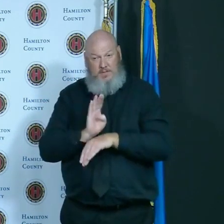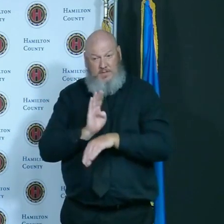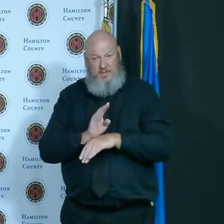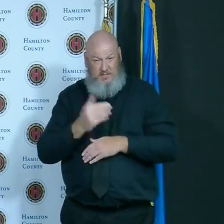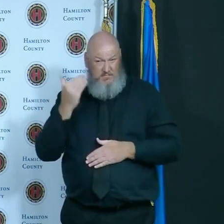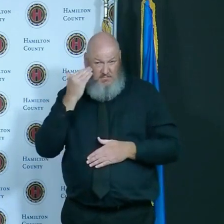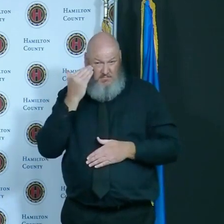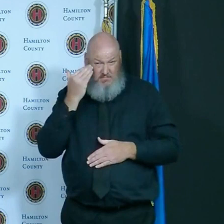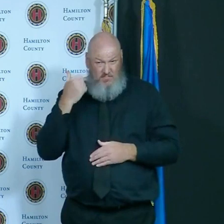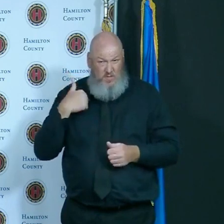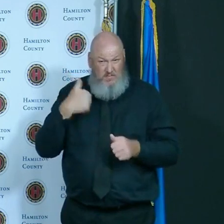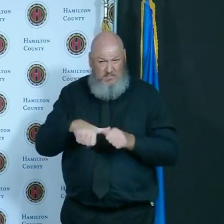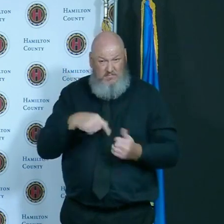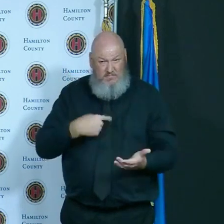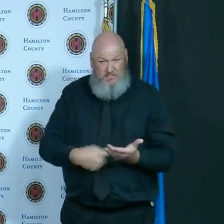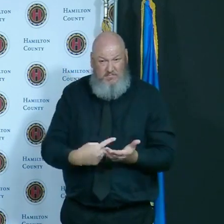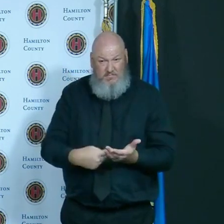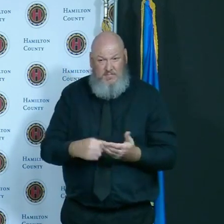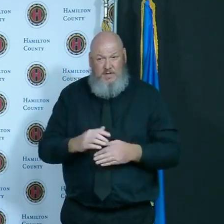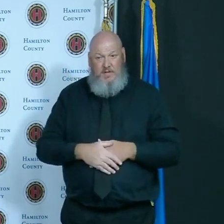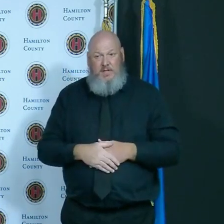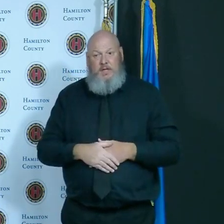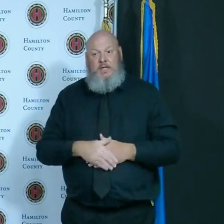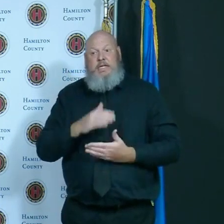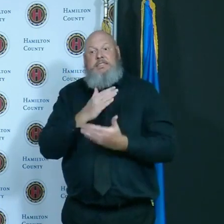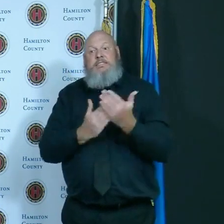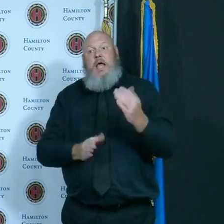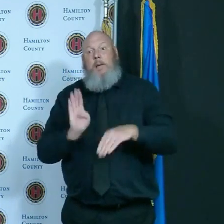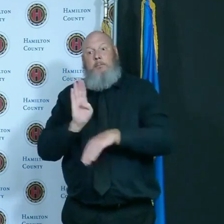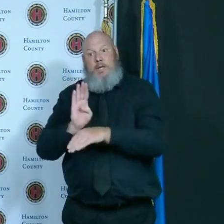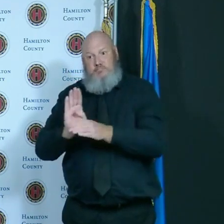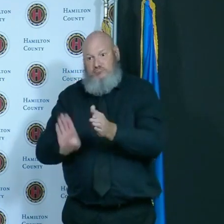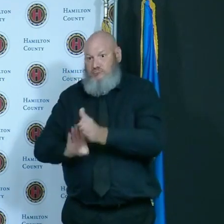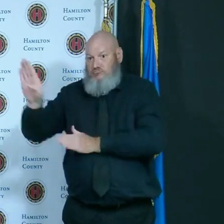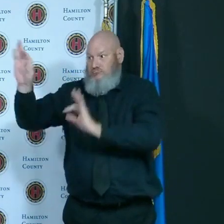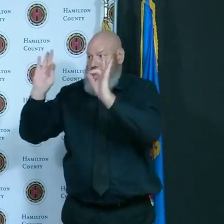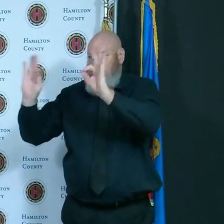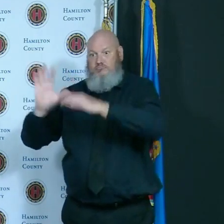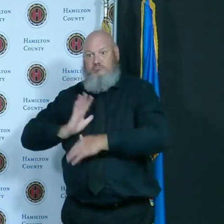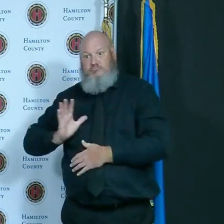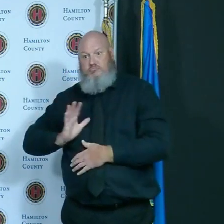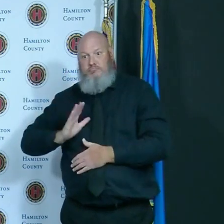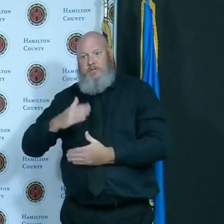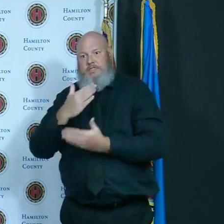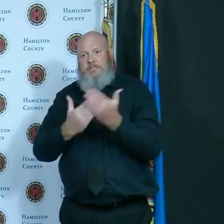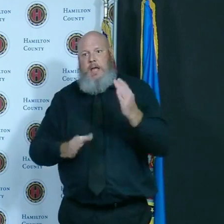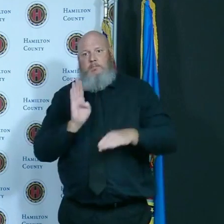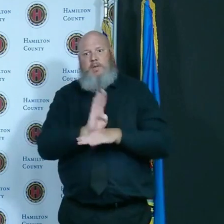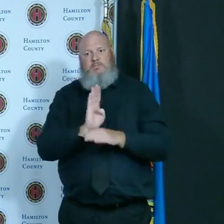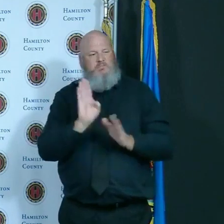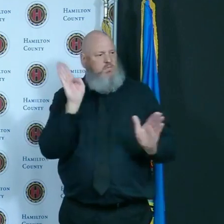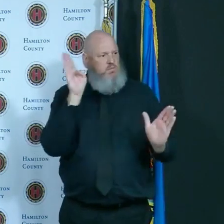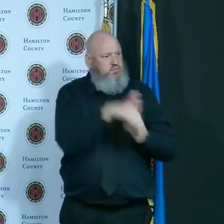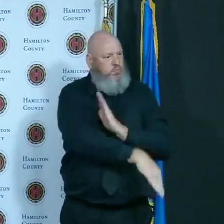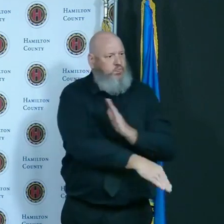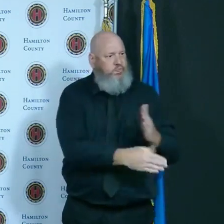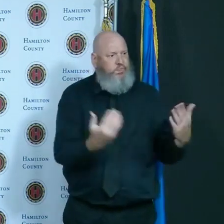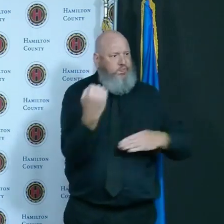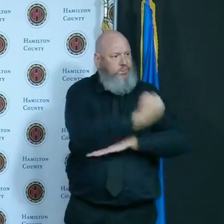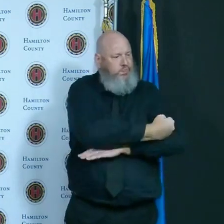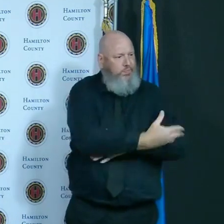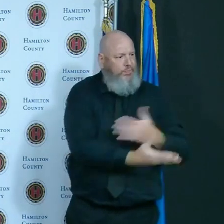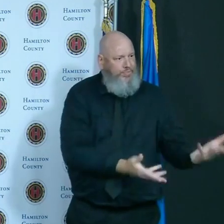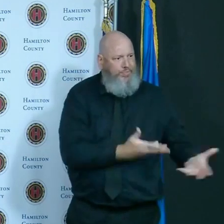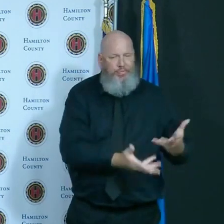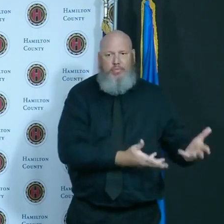here, some more than others. And so if we can provide some relief through those dollars, we'd like to be able to do that. I'm not sure what that's going to look